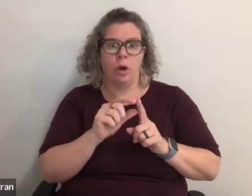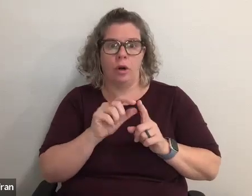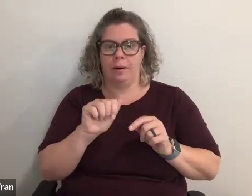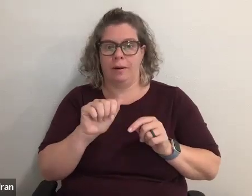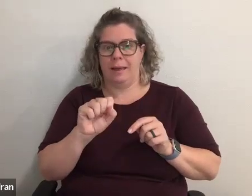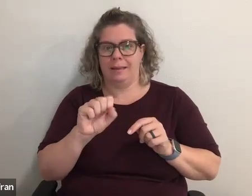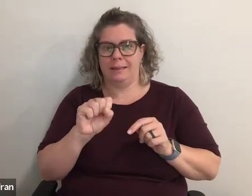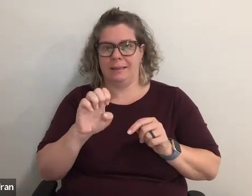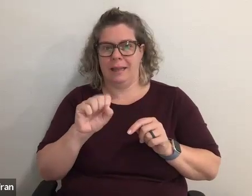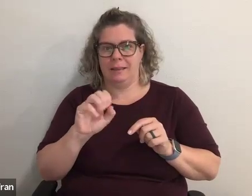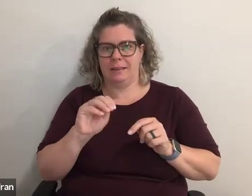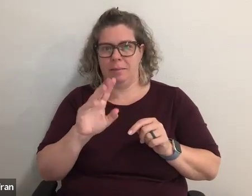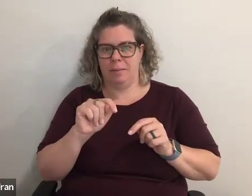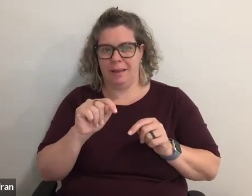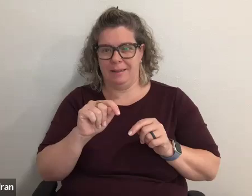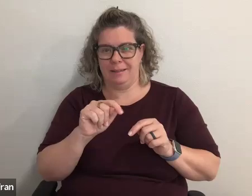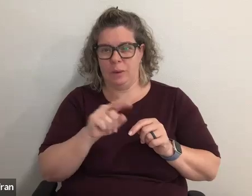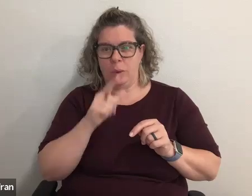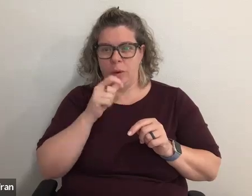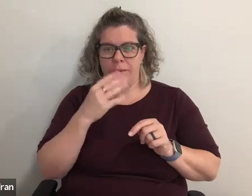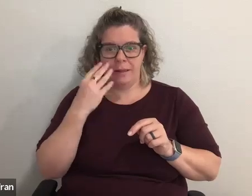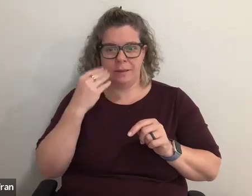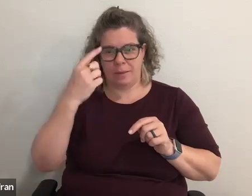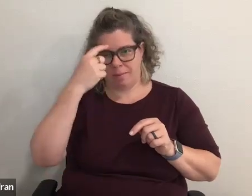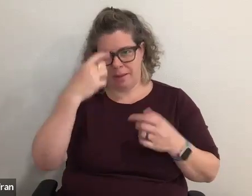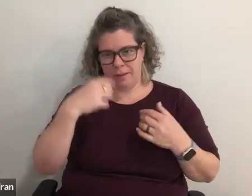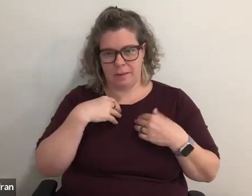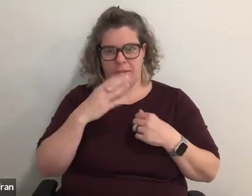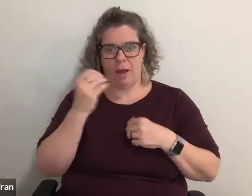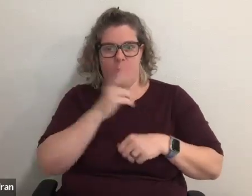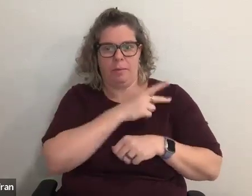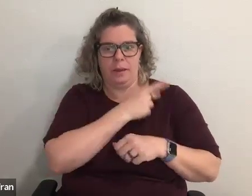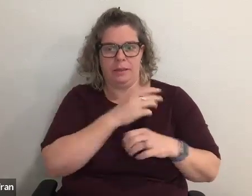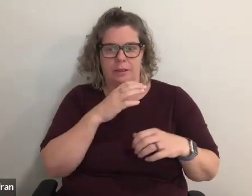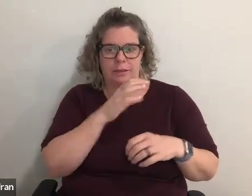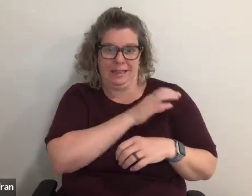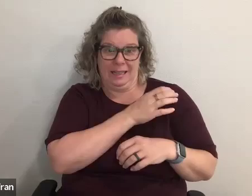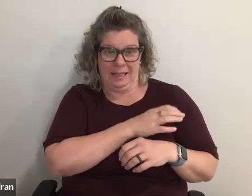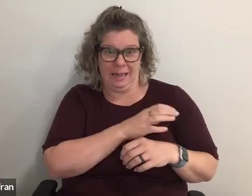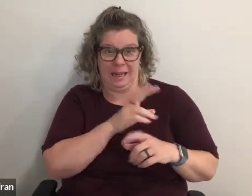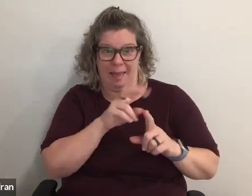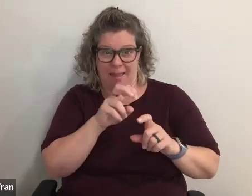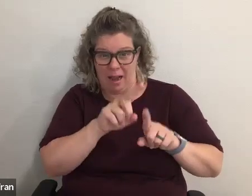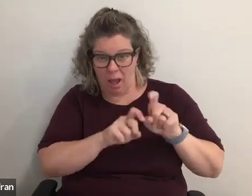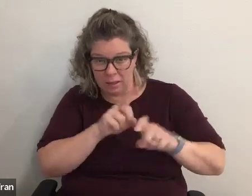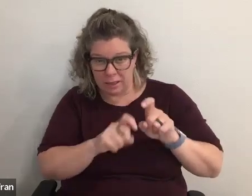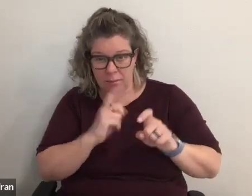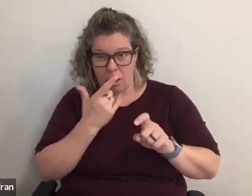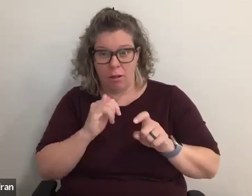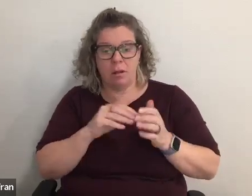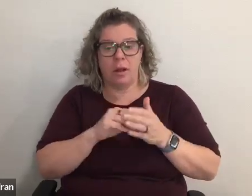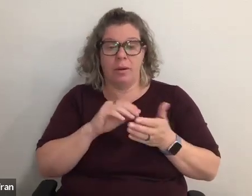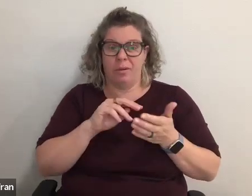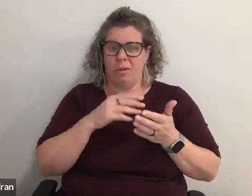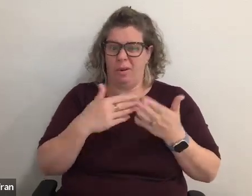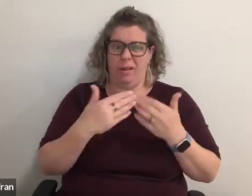talking about mental health, anybody who's ever experienced going to an outpatient clinic for the first time and what that assessment may look like, or if they've been in a hospital